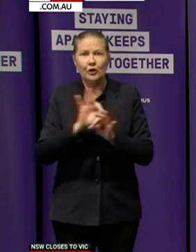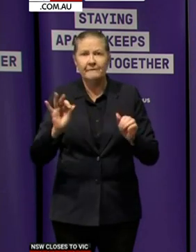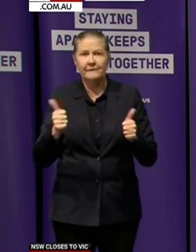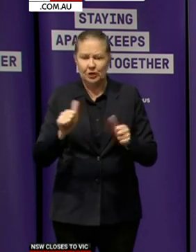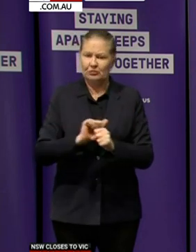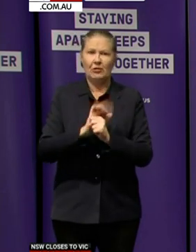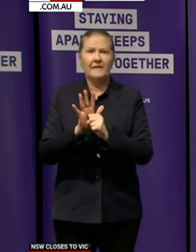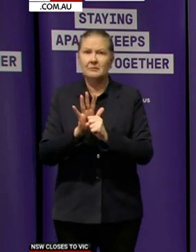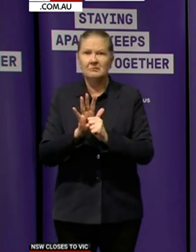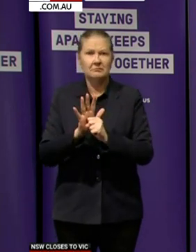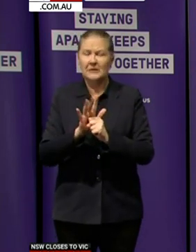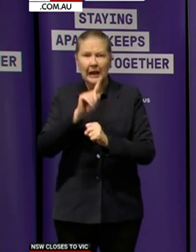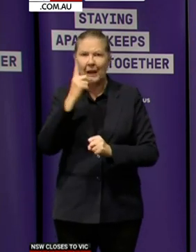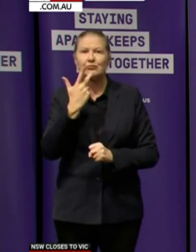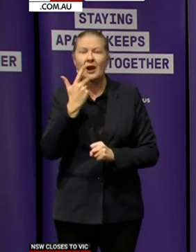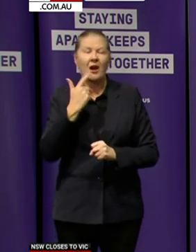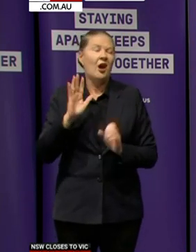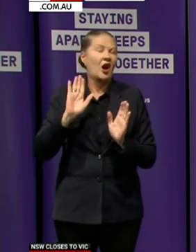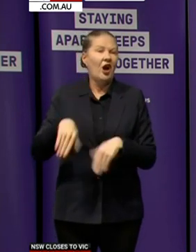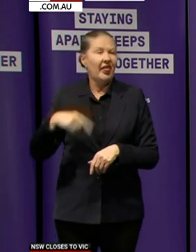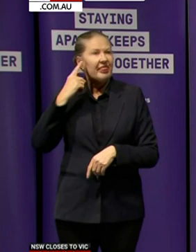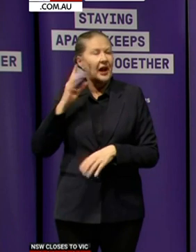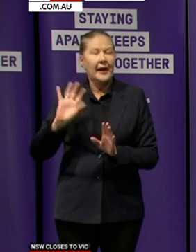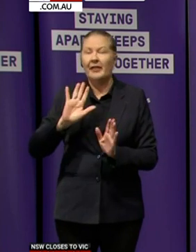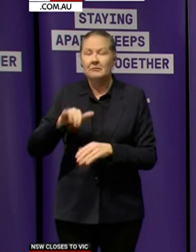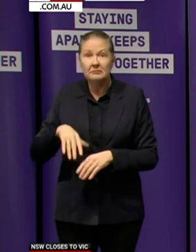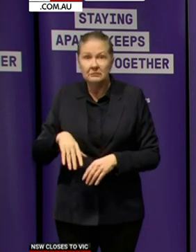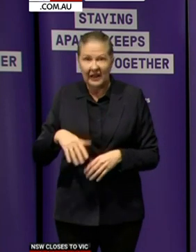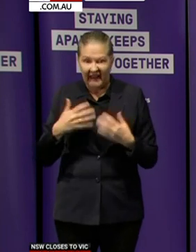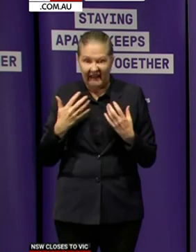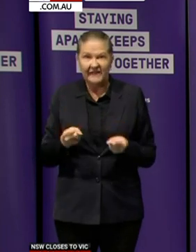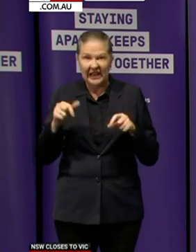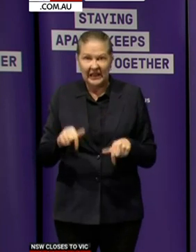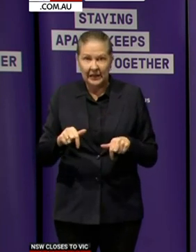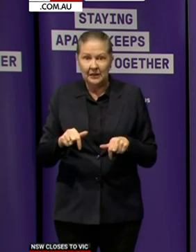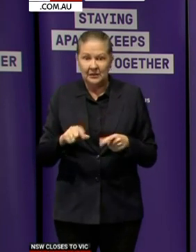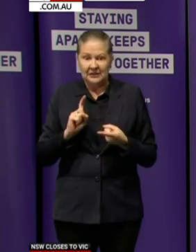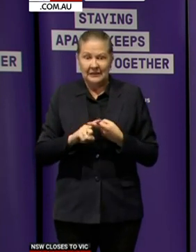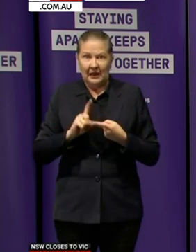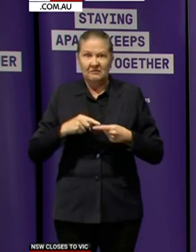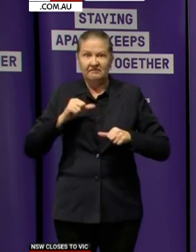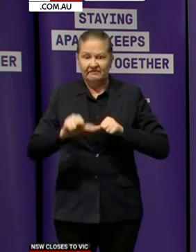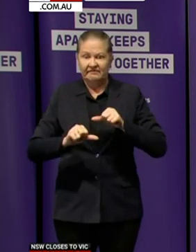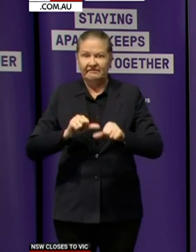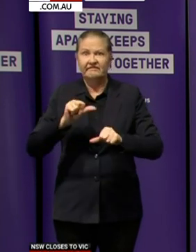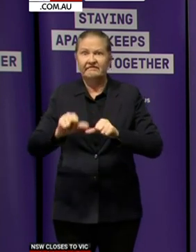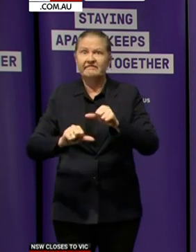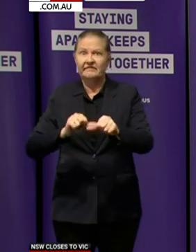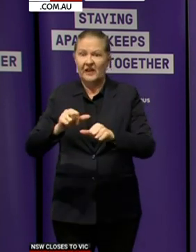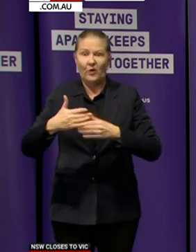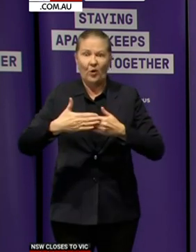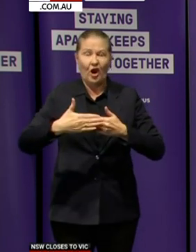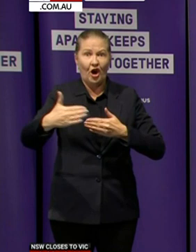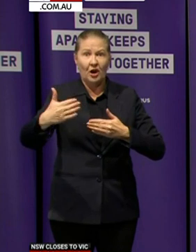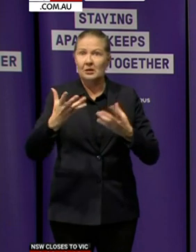can pretend and wish away. It is here and it is going to be with us for a very long time. Without